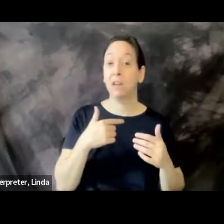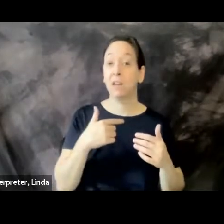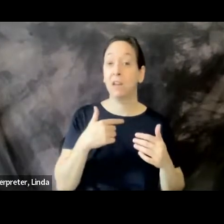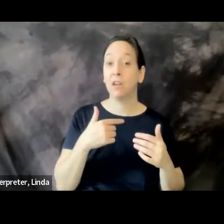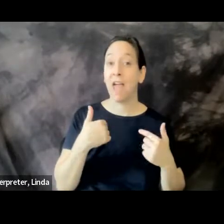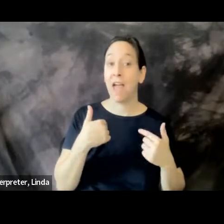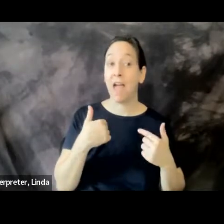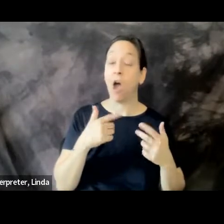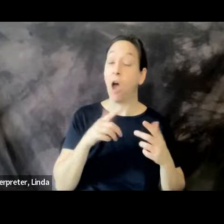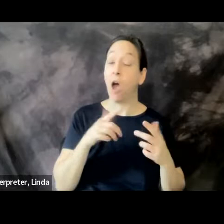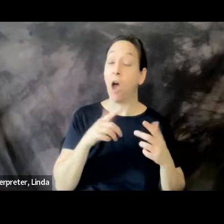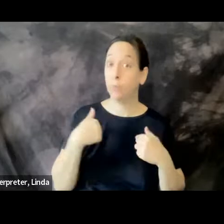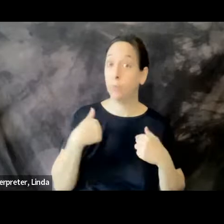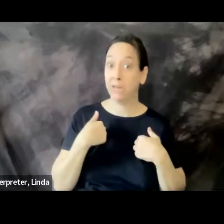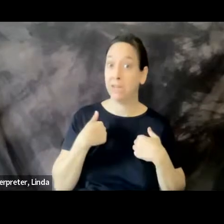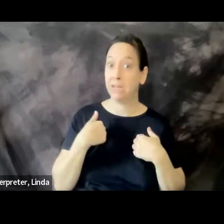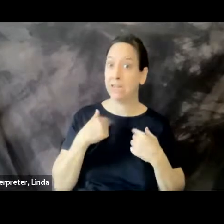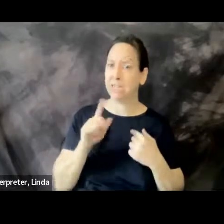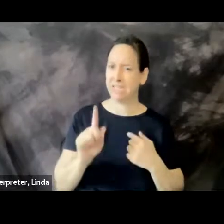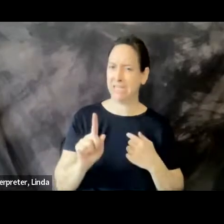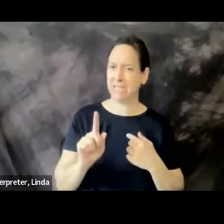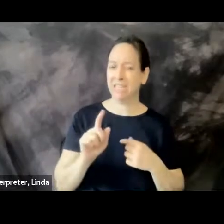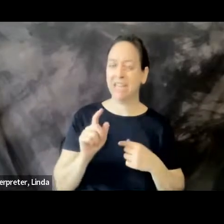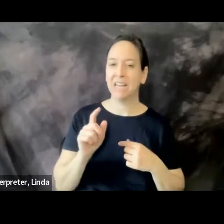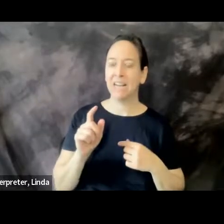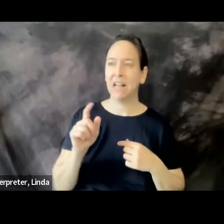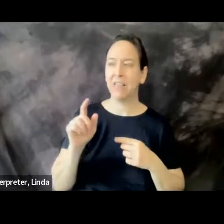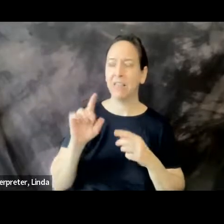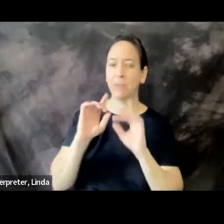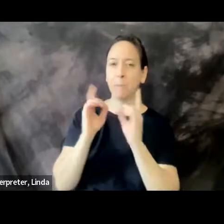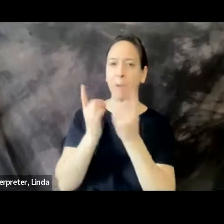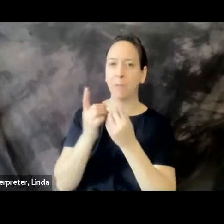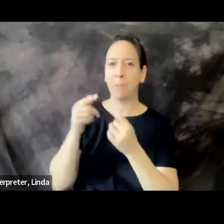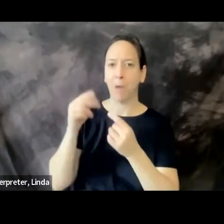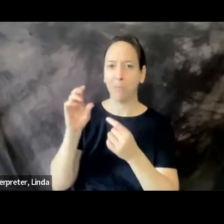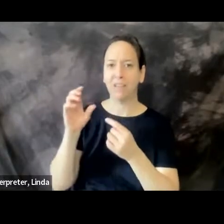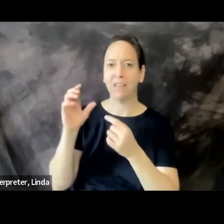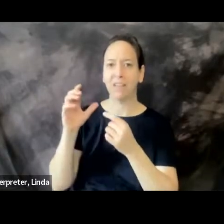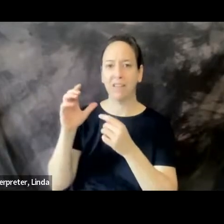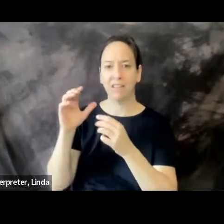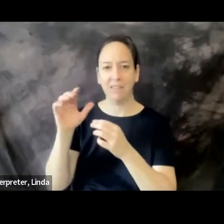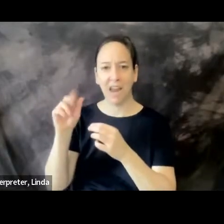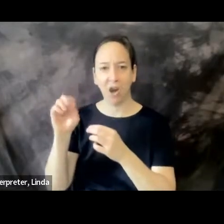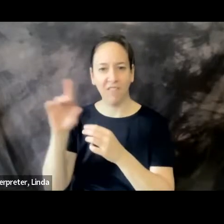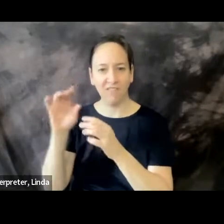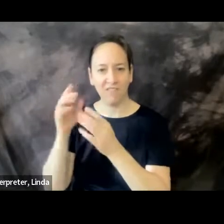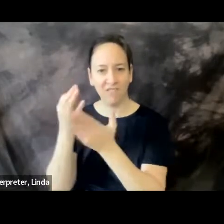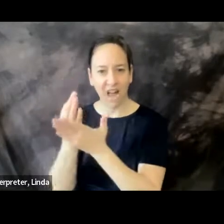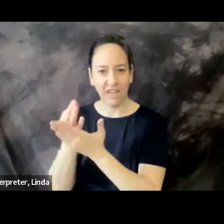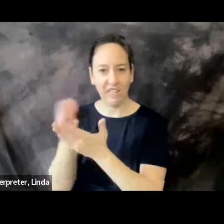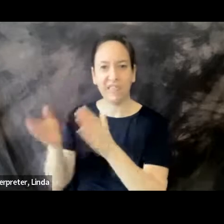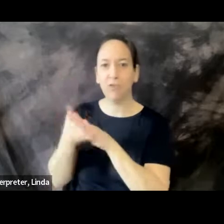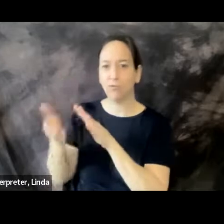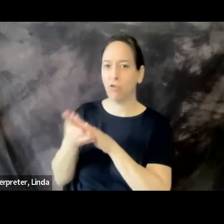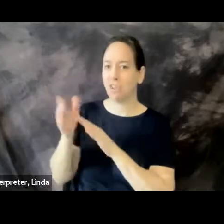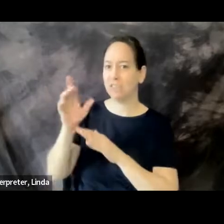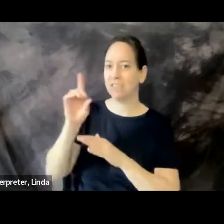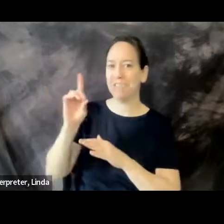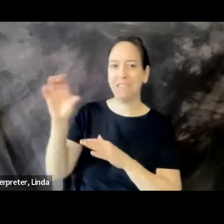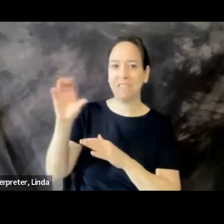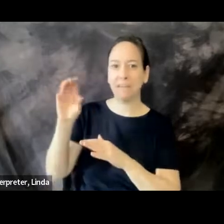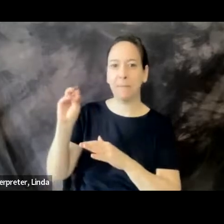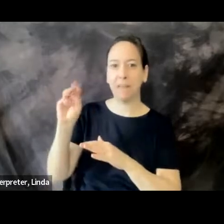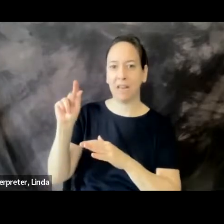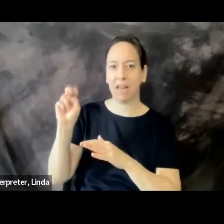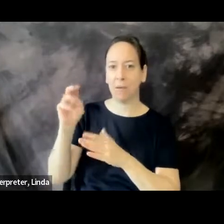on or questioned with the Department of Healthcare Finance, which is the DC government agency that runs the DC Medicaid program,